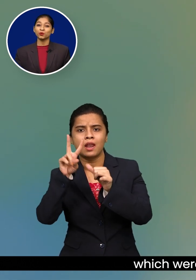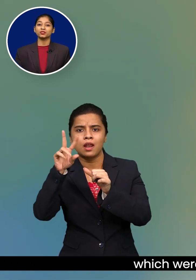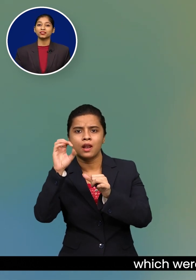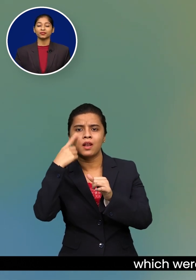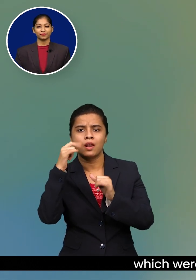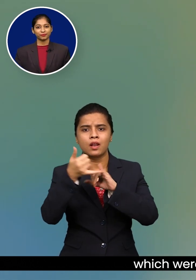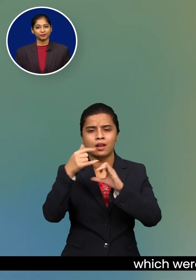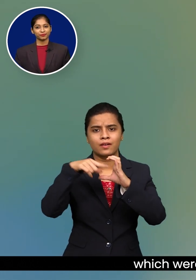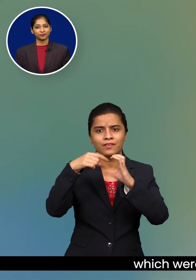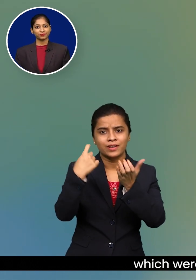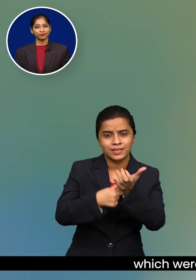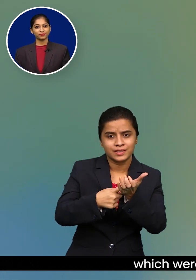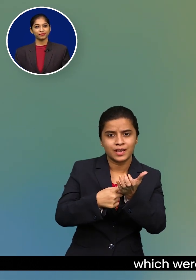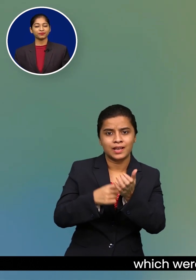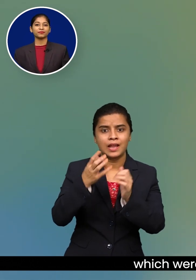and Proust.